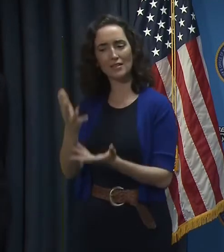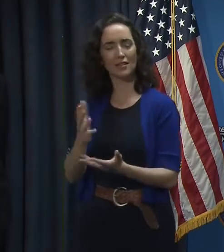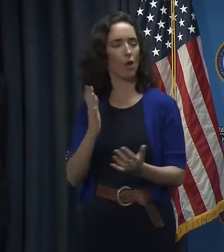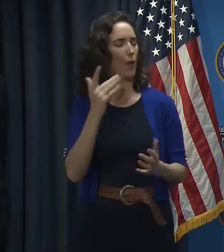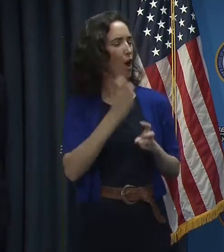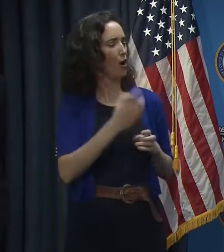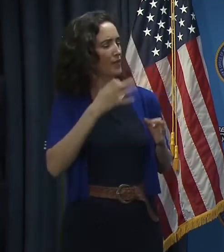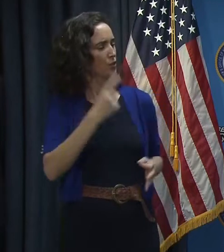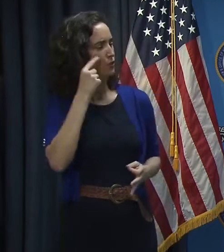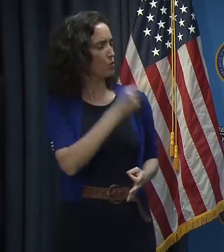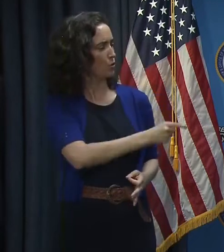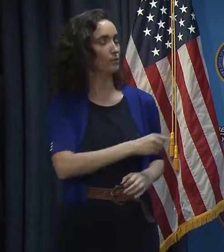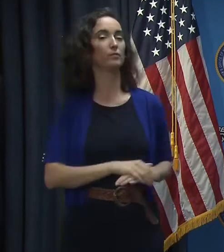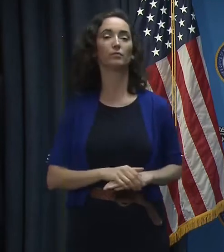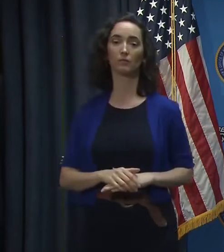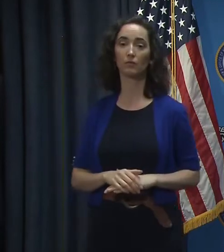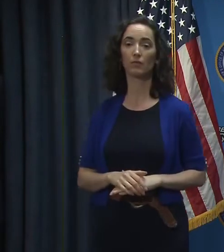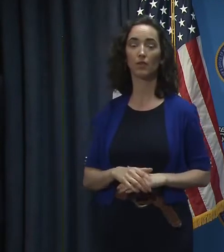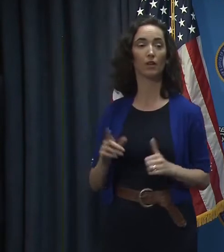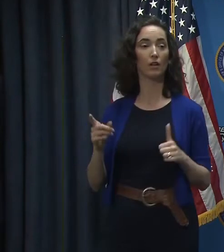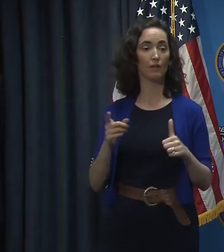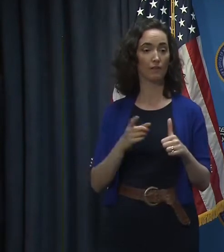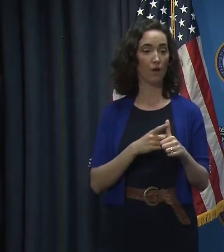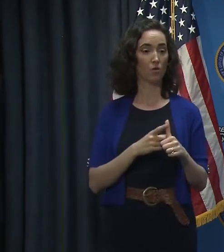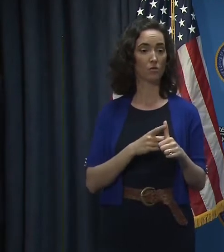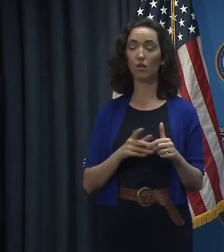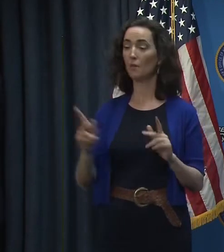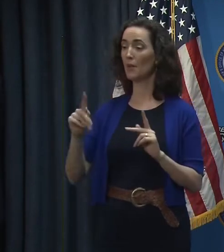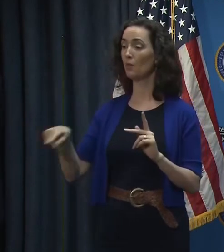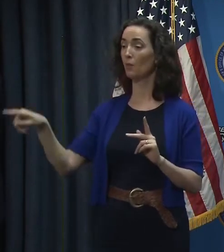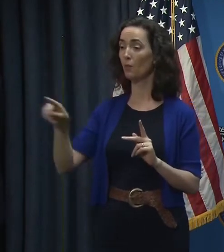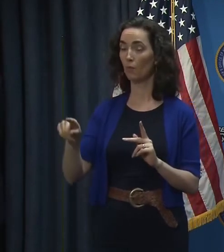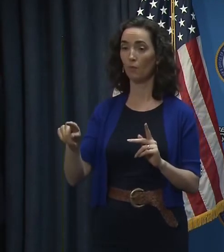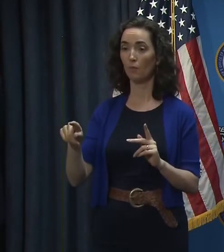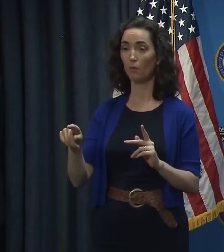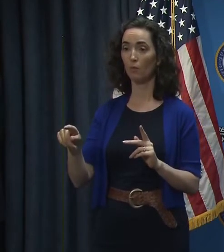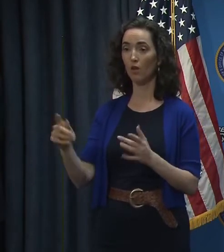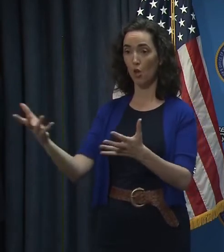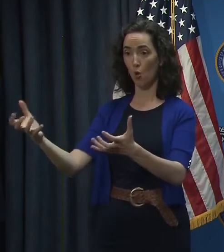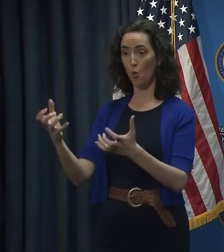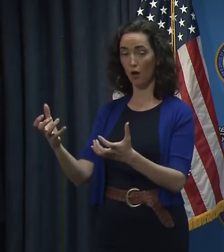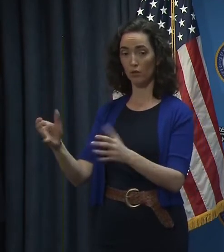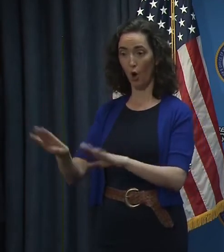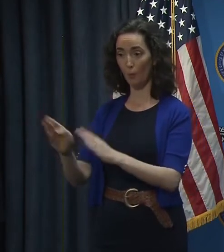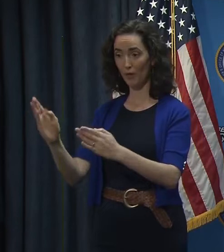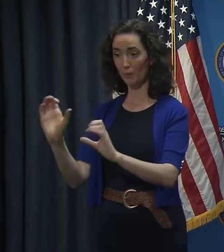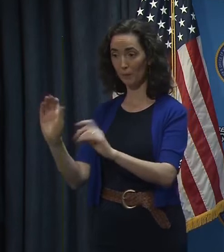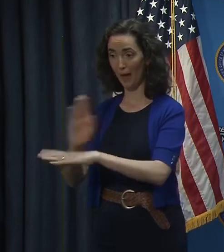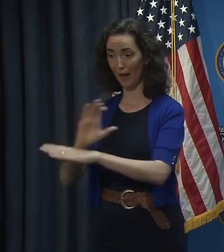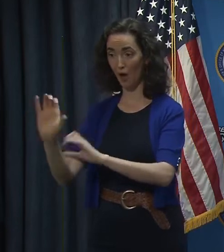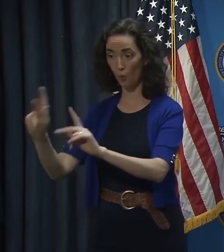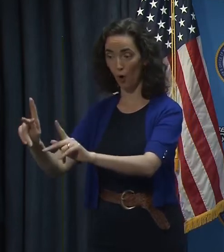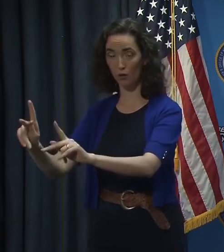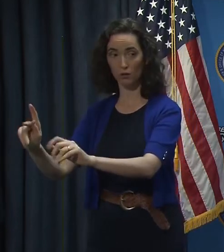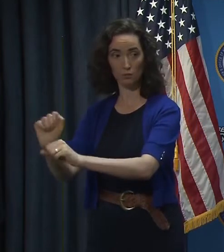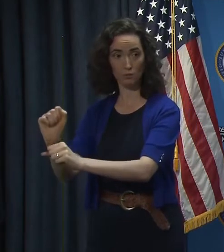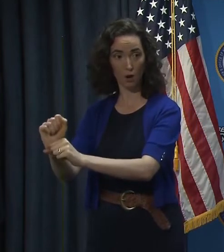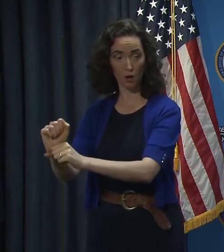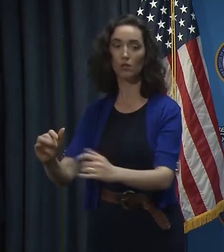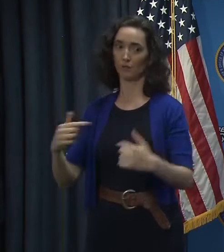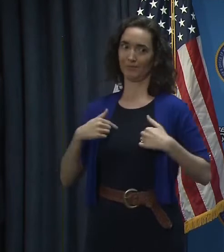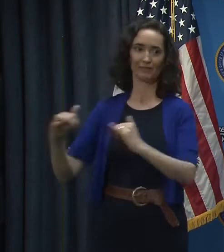well? Yeah, well, first of all, I don't believe there's anybody out there who wants to reopen the economy more than I do. But at the same